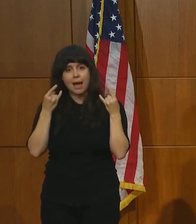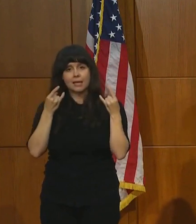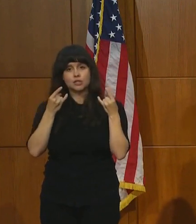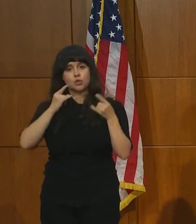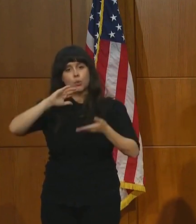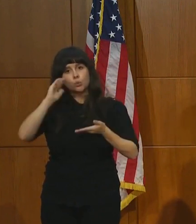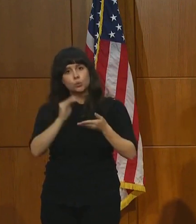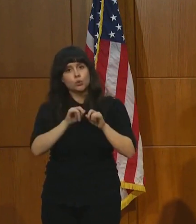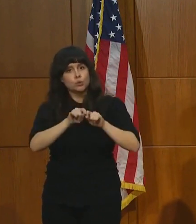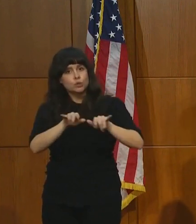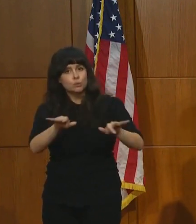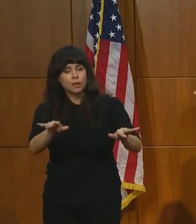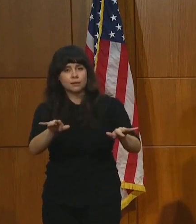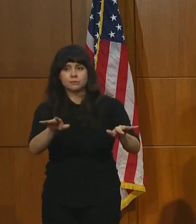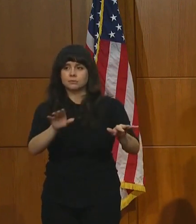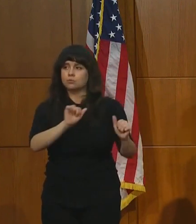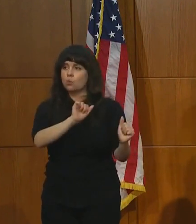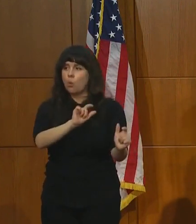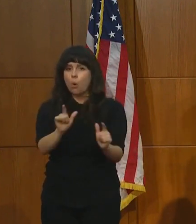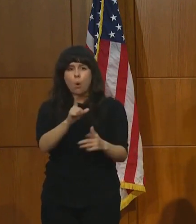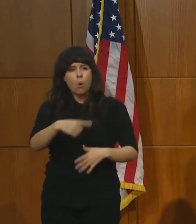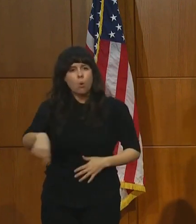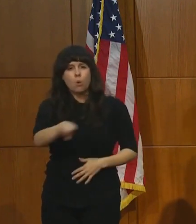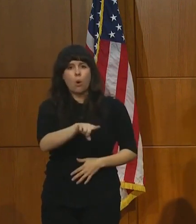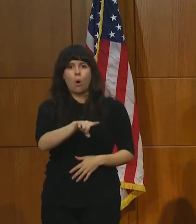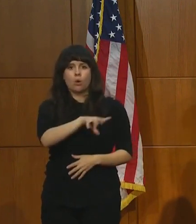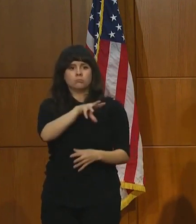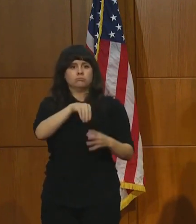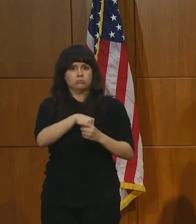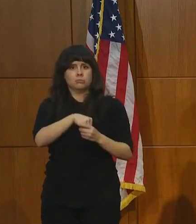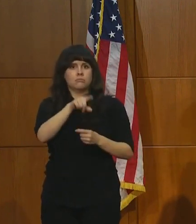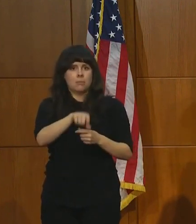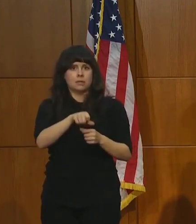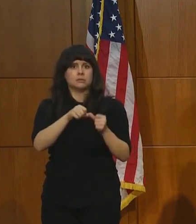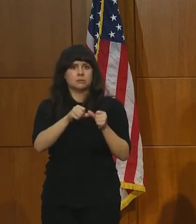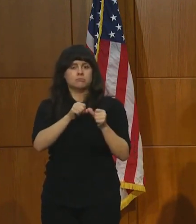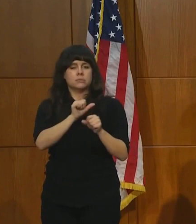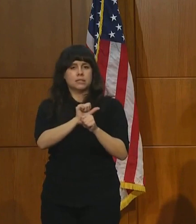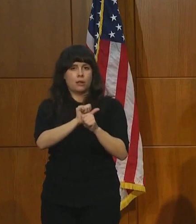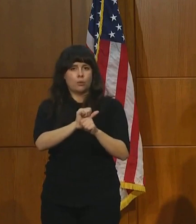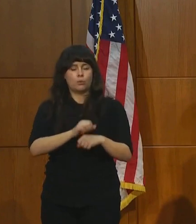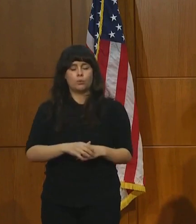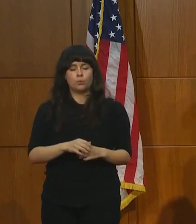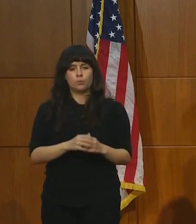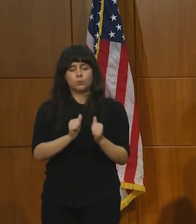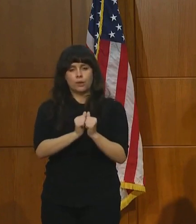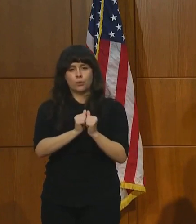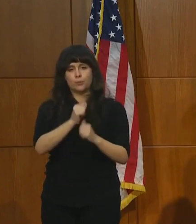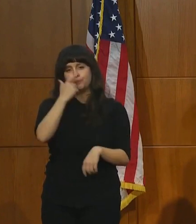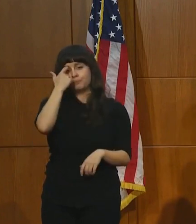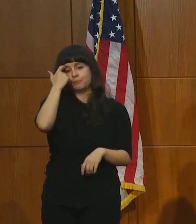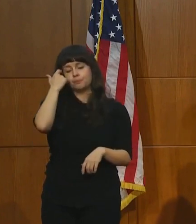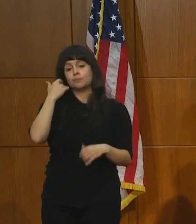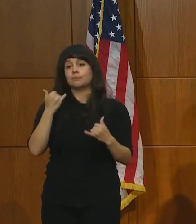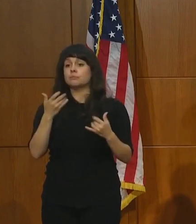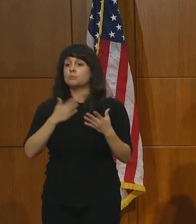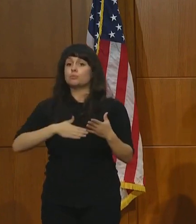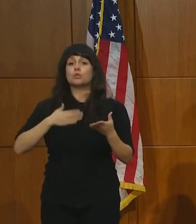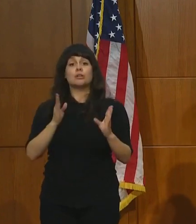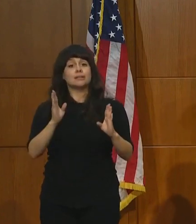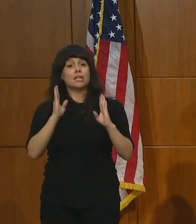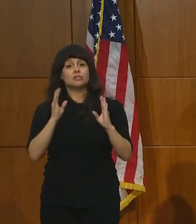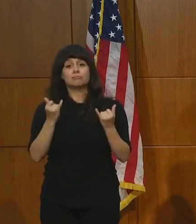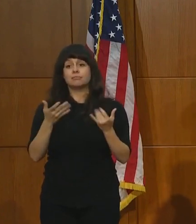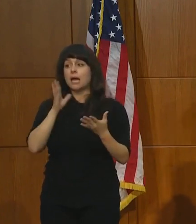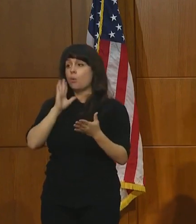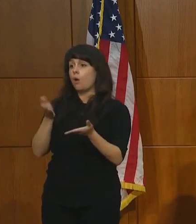of this virus. We are all in this together. So now I appreciate your attention, and I'd like to ask Dr.